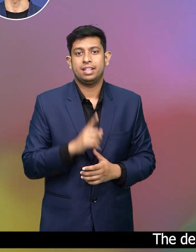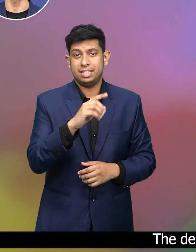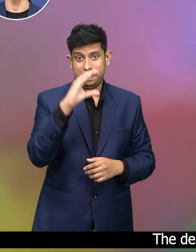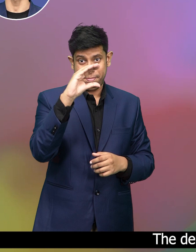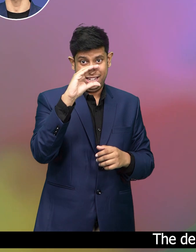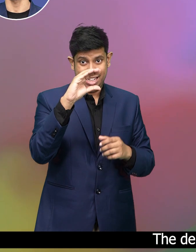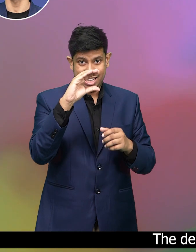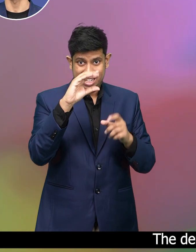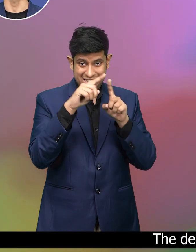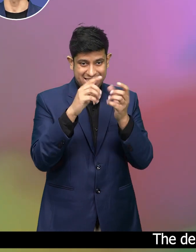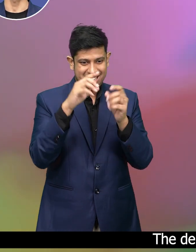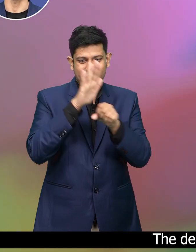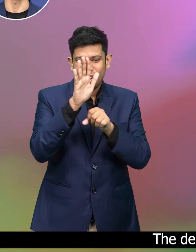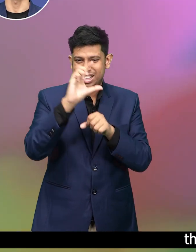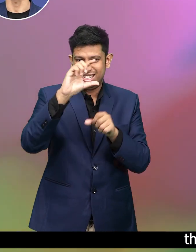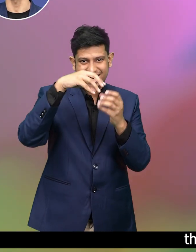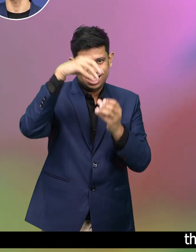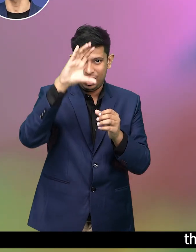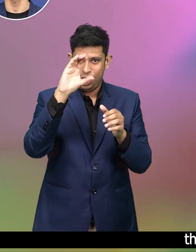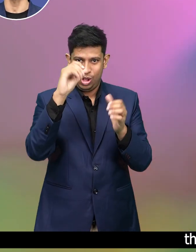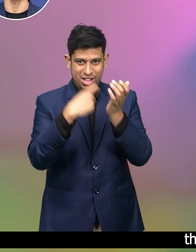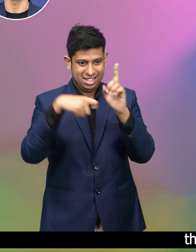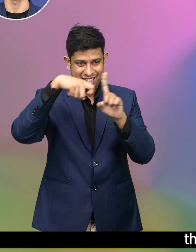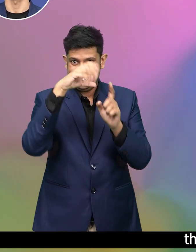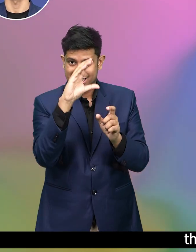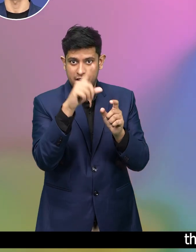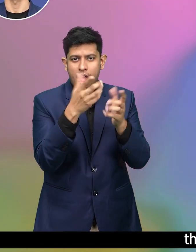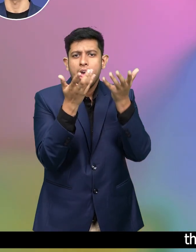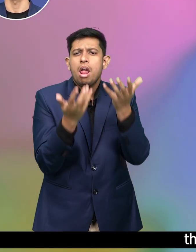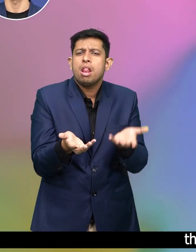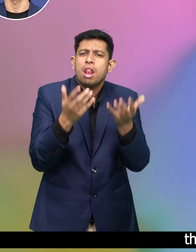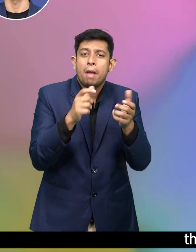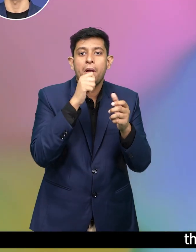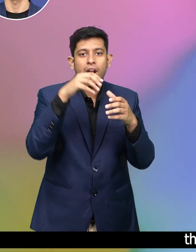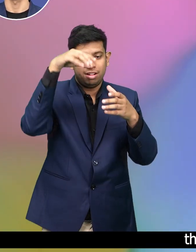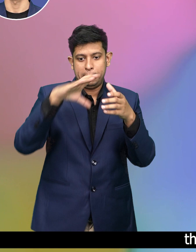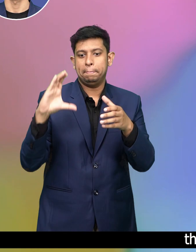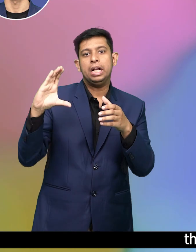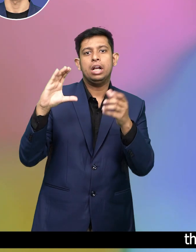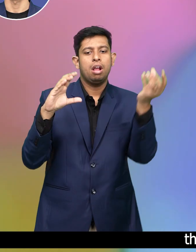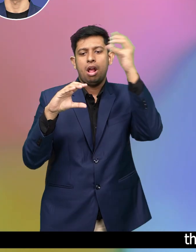The density of cork is less than the density of water.